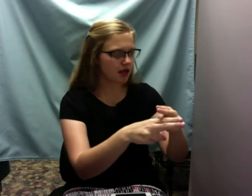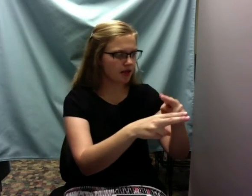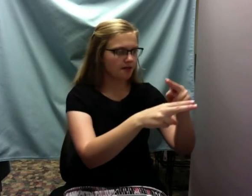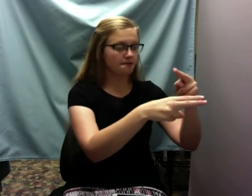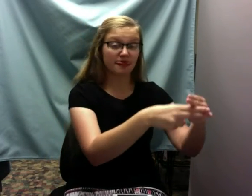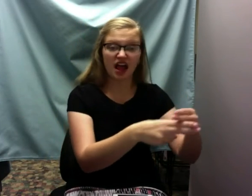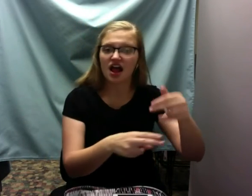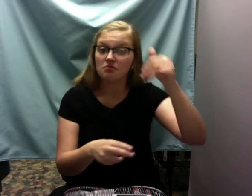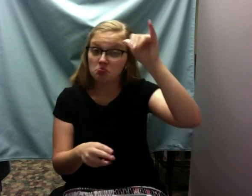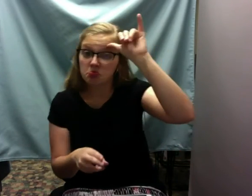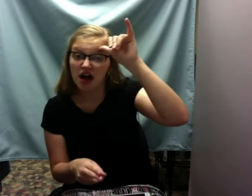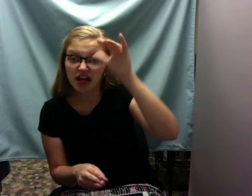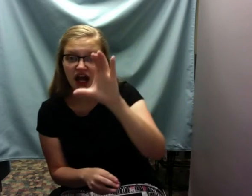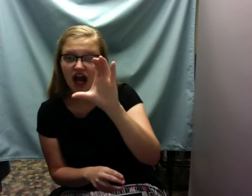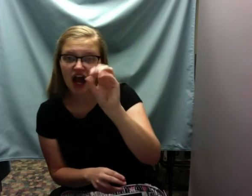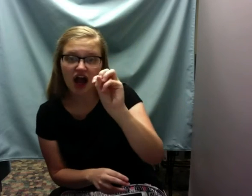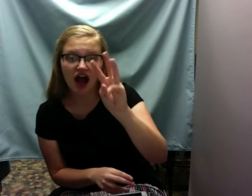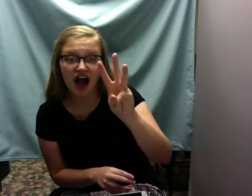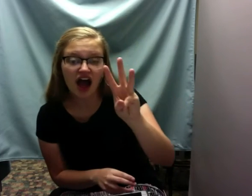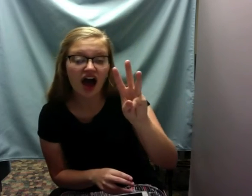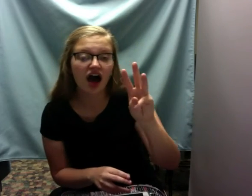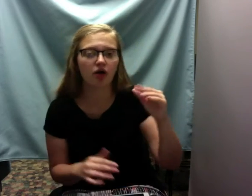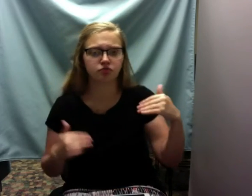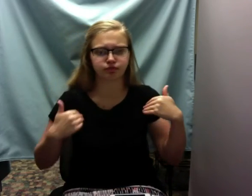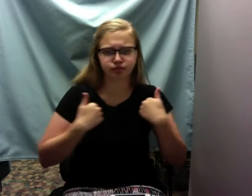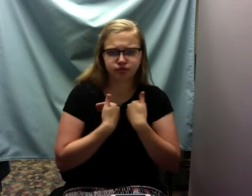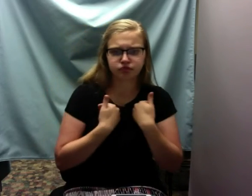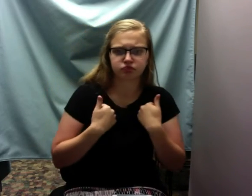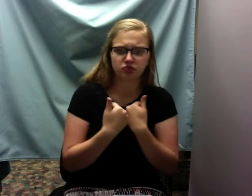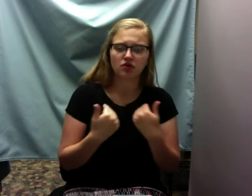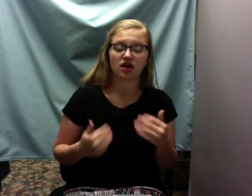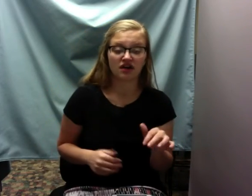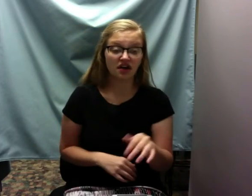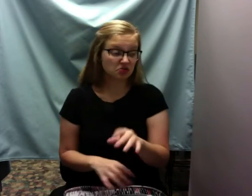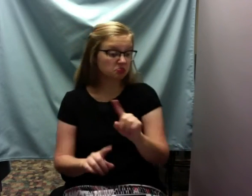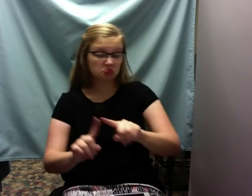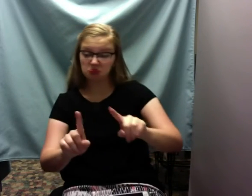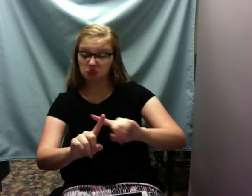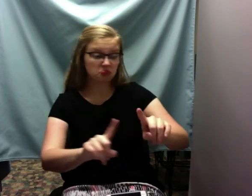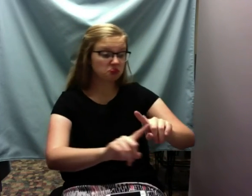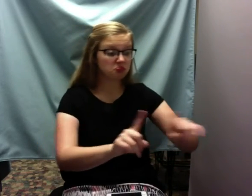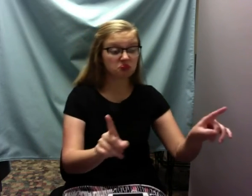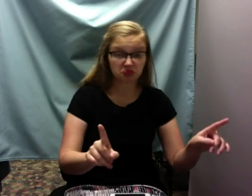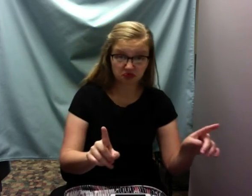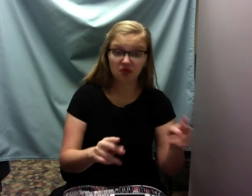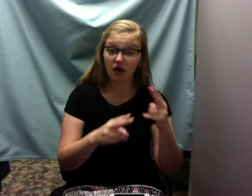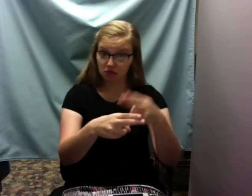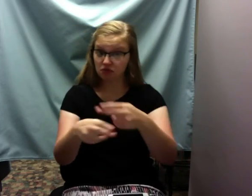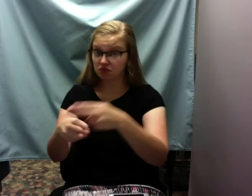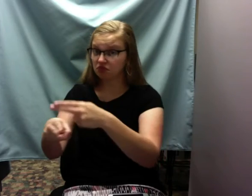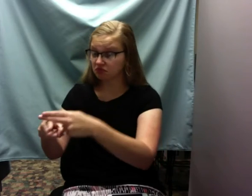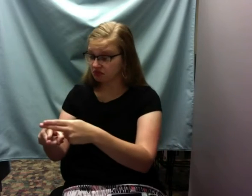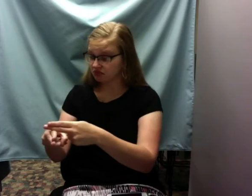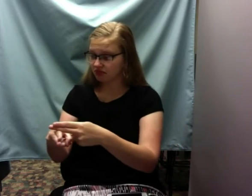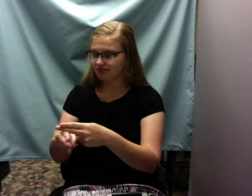cattle, and to the fowl of the air, and to every beast of the field. But for Adam there was not found an helpmate for him. And the Lord